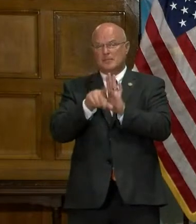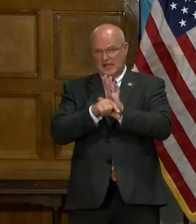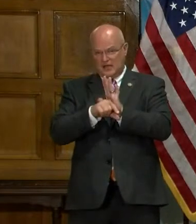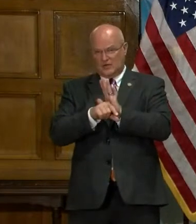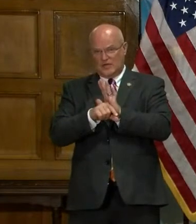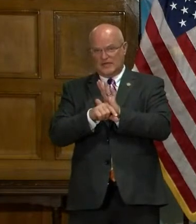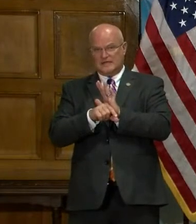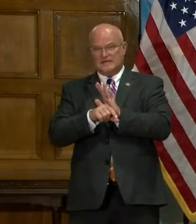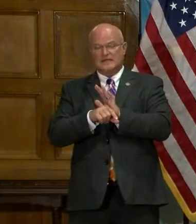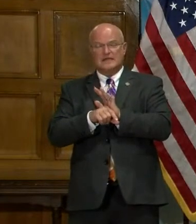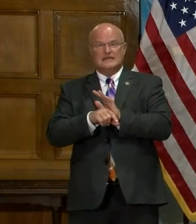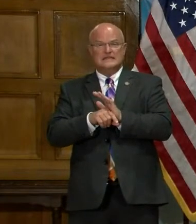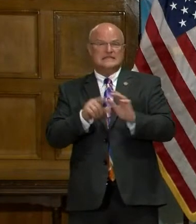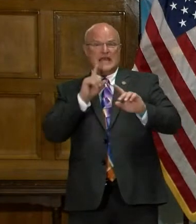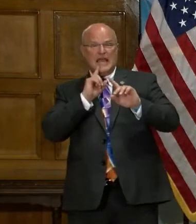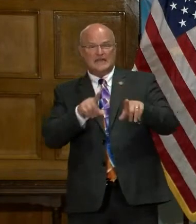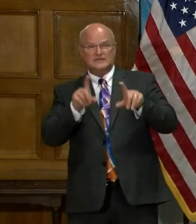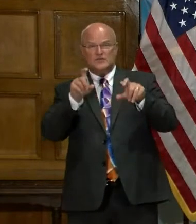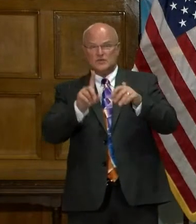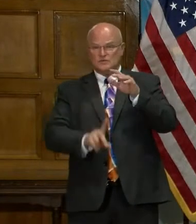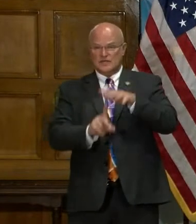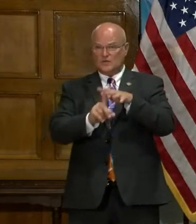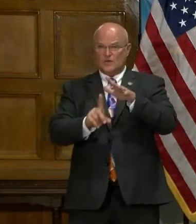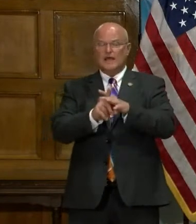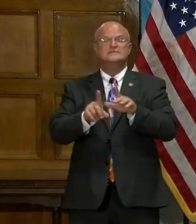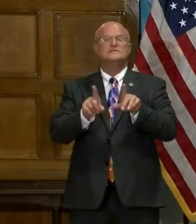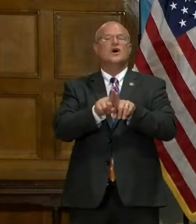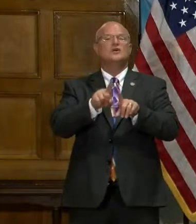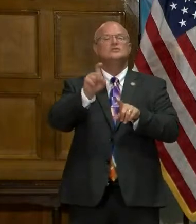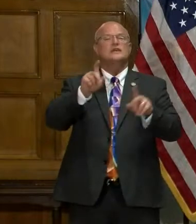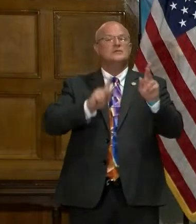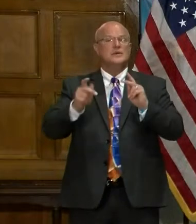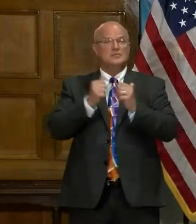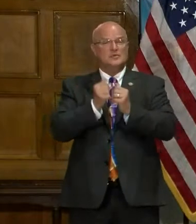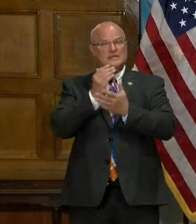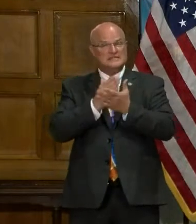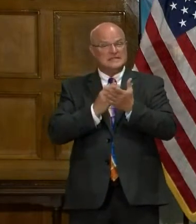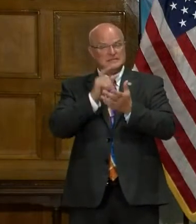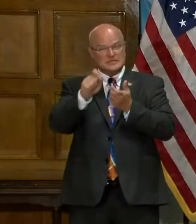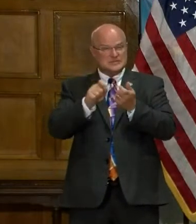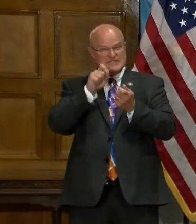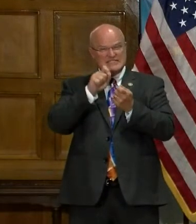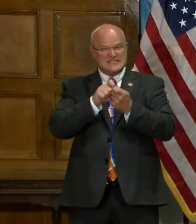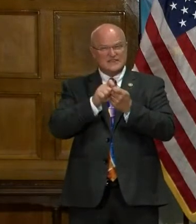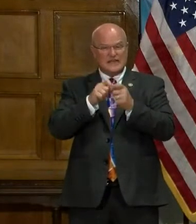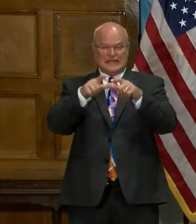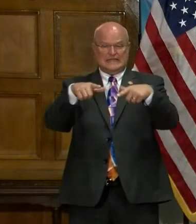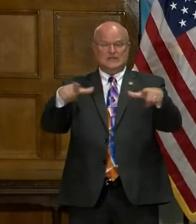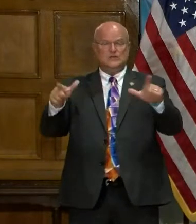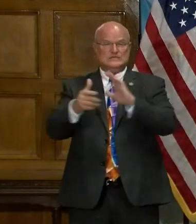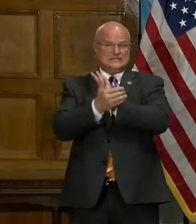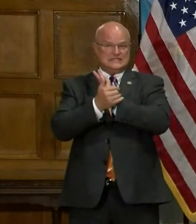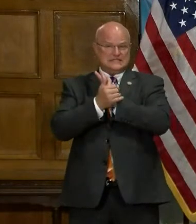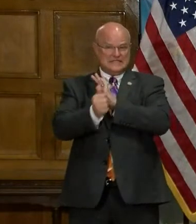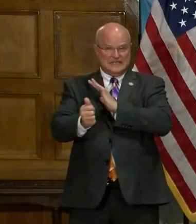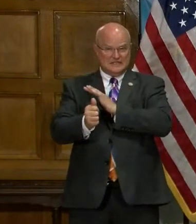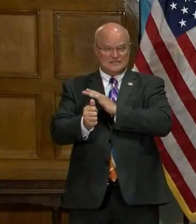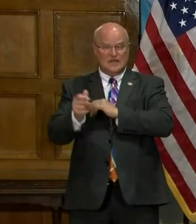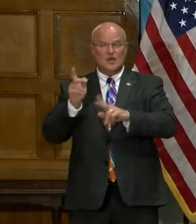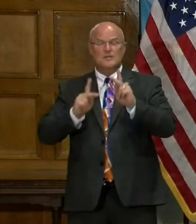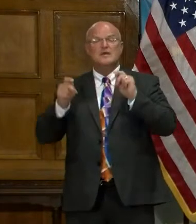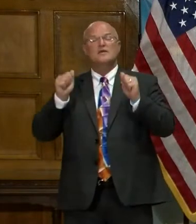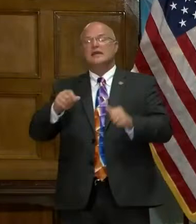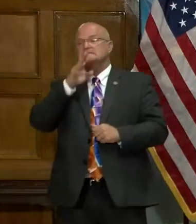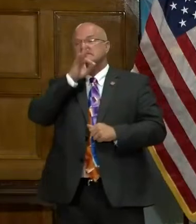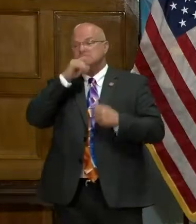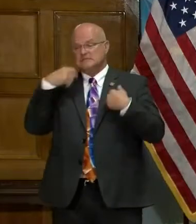to answer those questions when they arise. We also need people with some specific linguistic skills. We need folks who are able